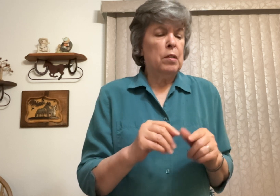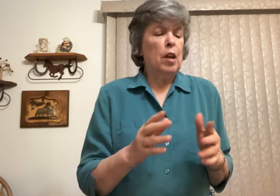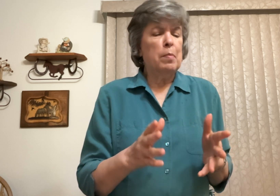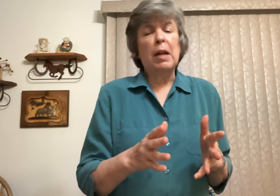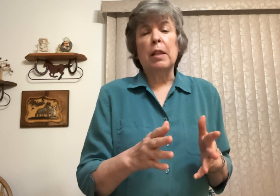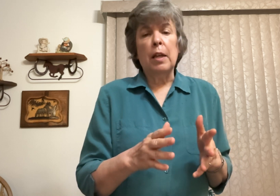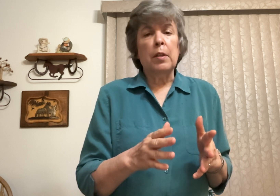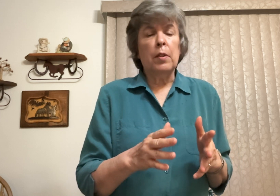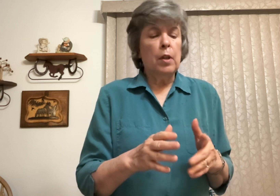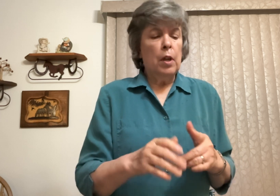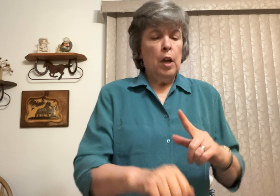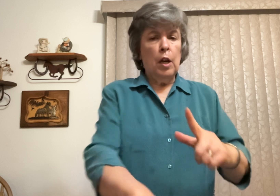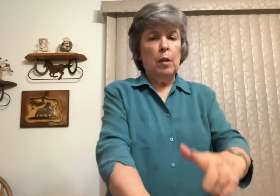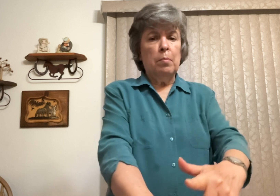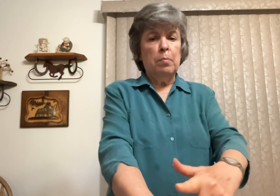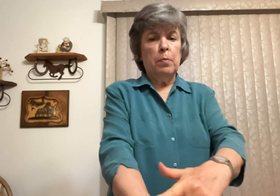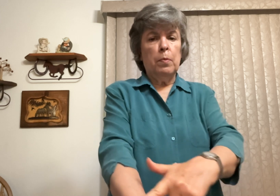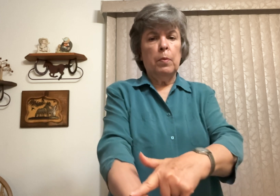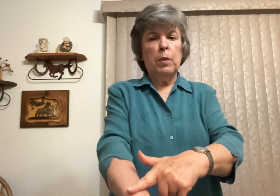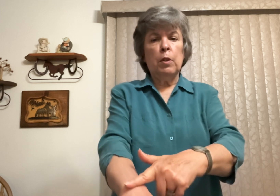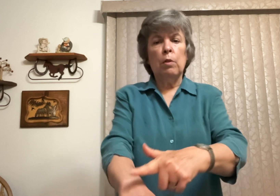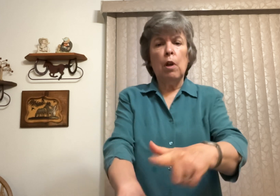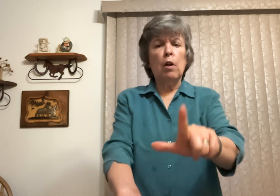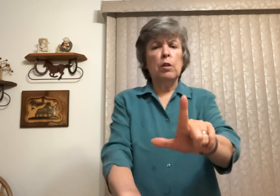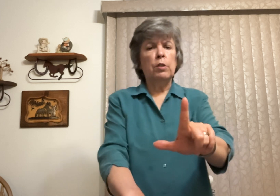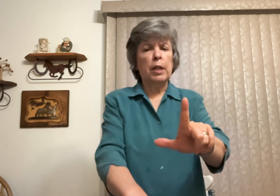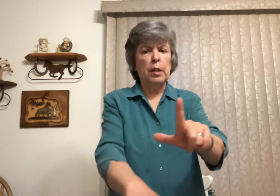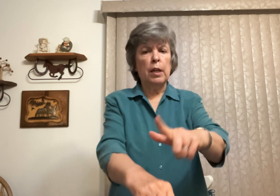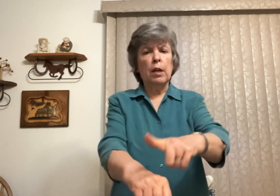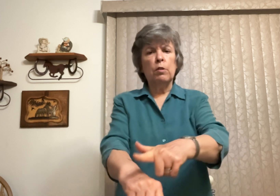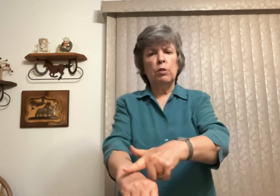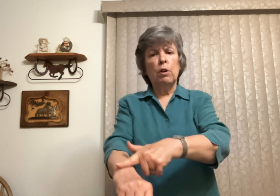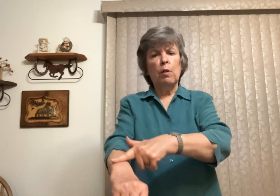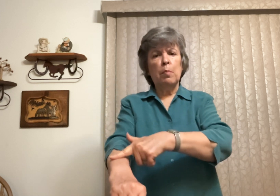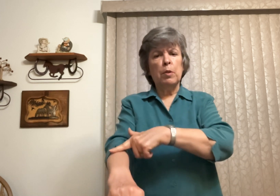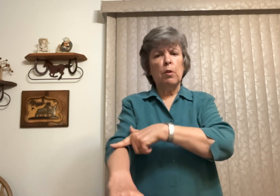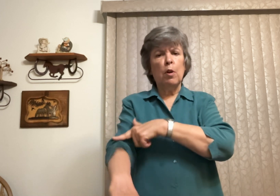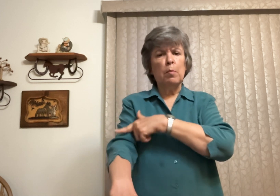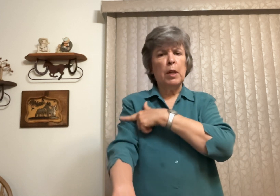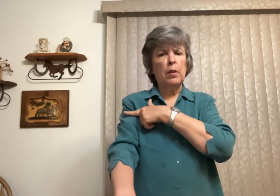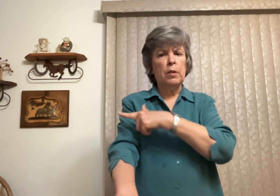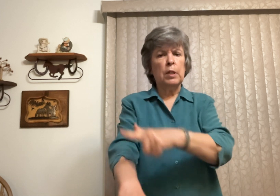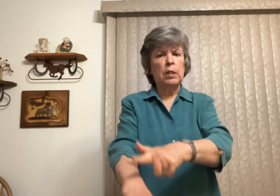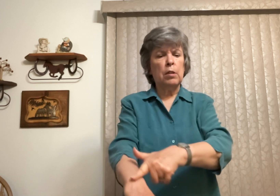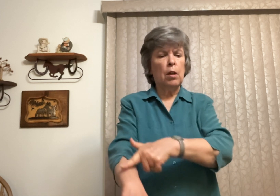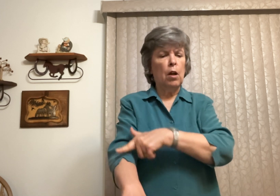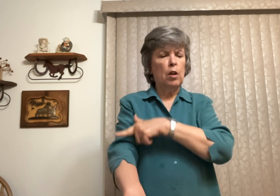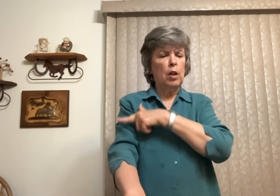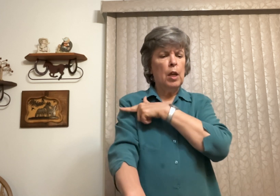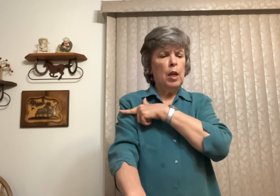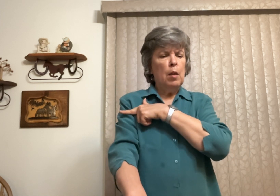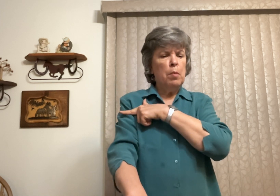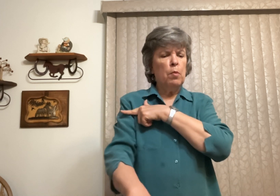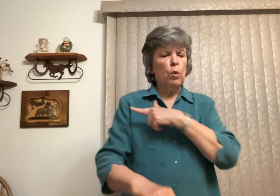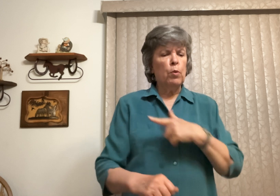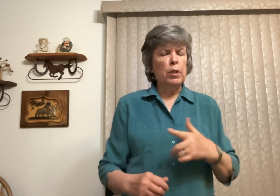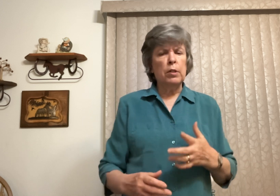not about length. So long, you take an L and you go up your arm like this. That's long. But we're going to